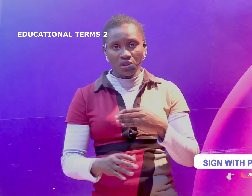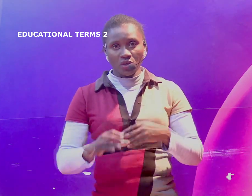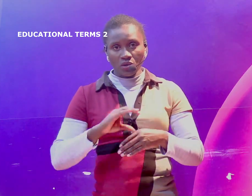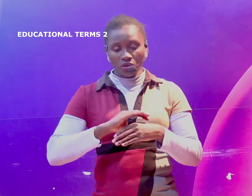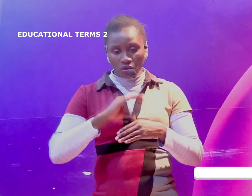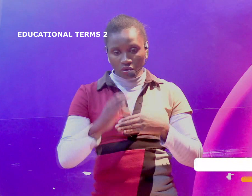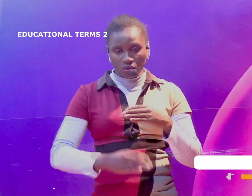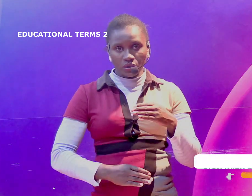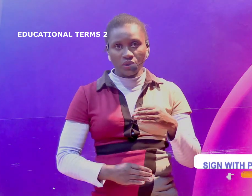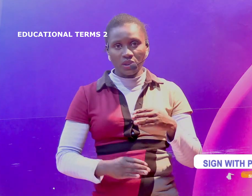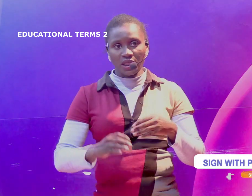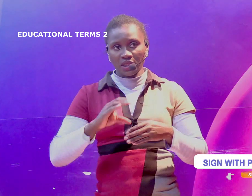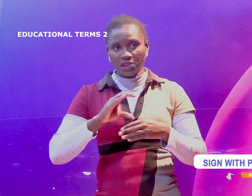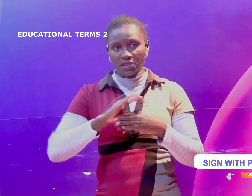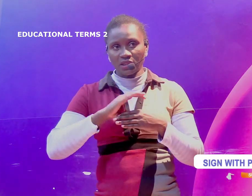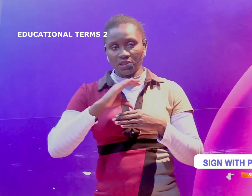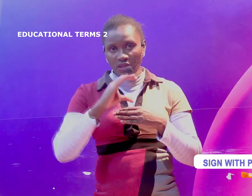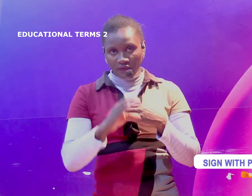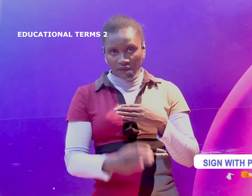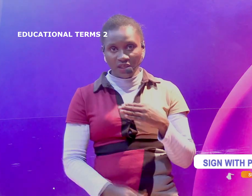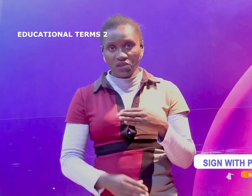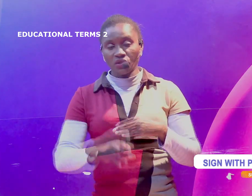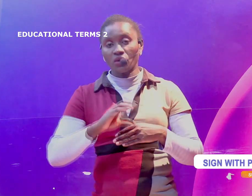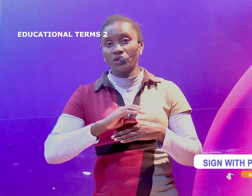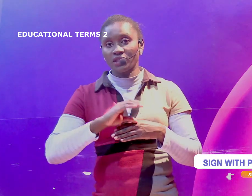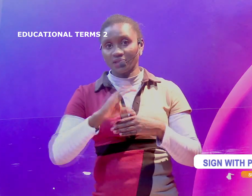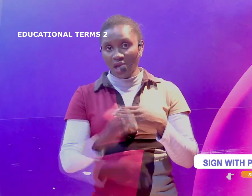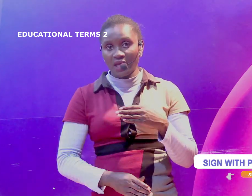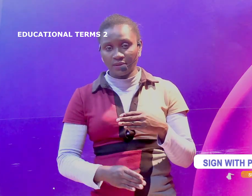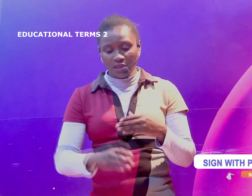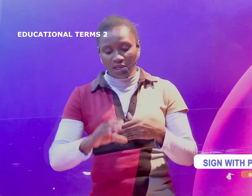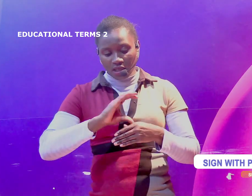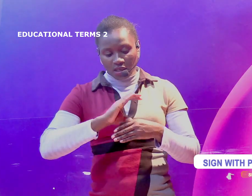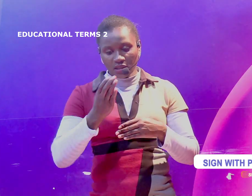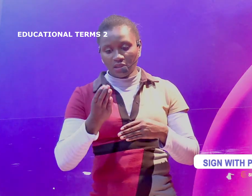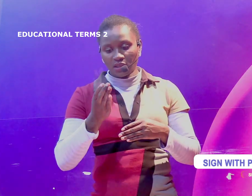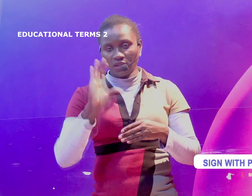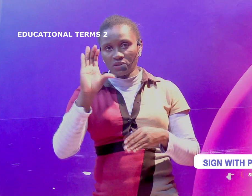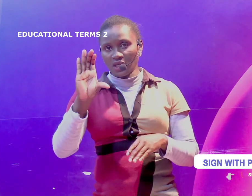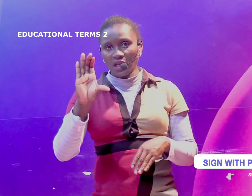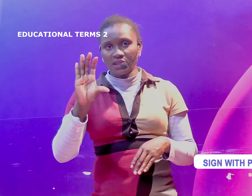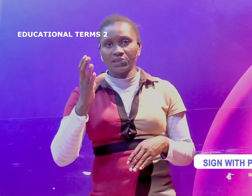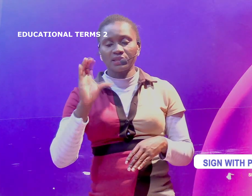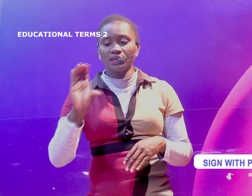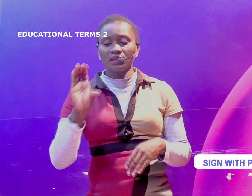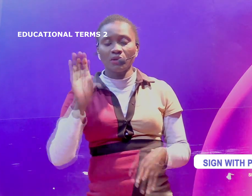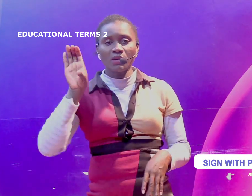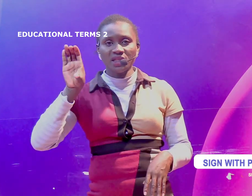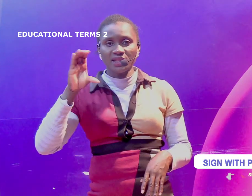or conclusion, like this. It is finished or it is done. Using a letter C, remember this letter